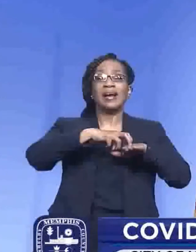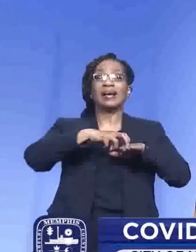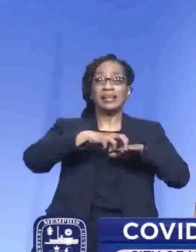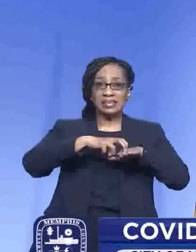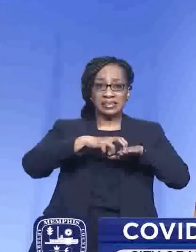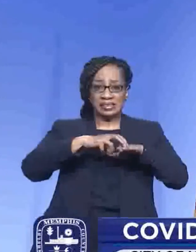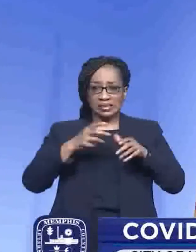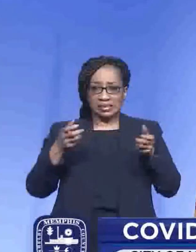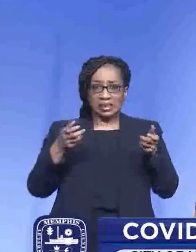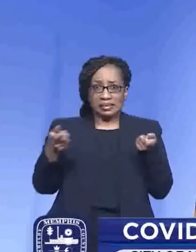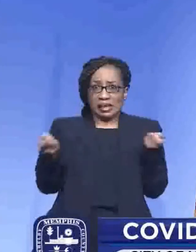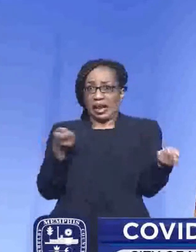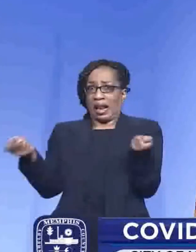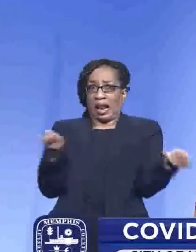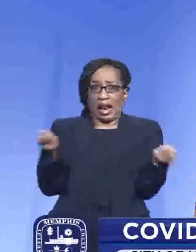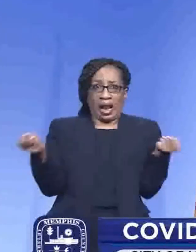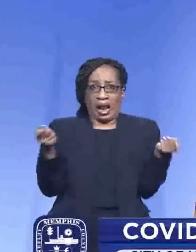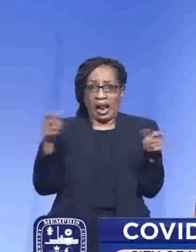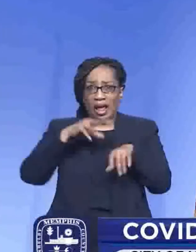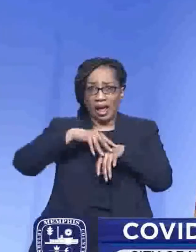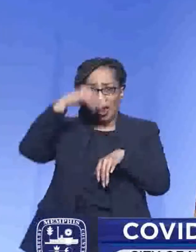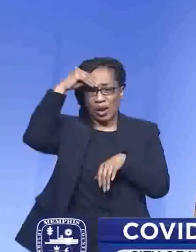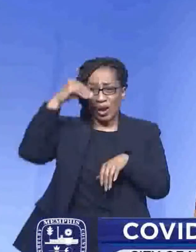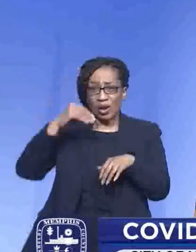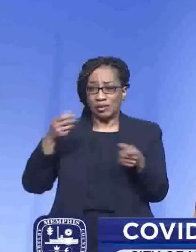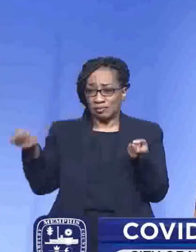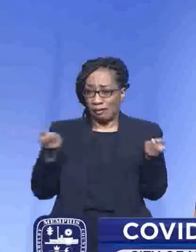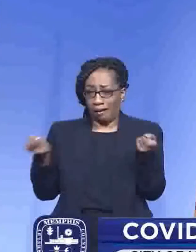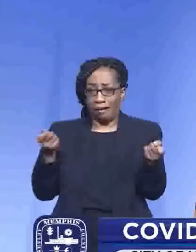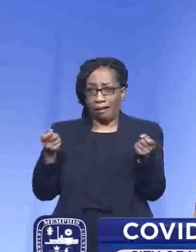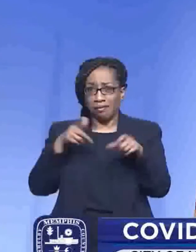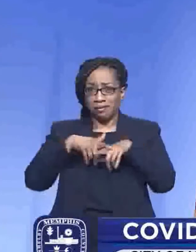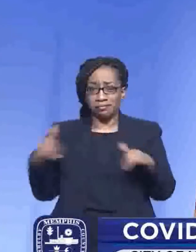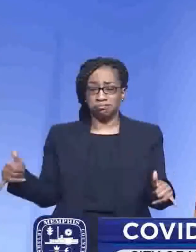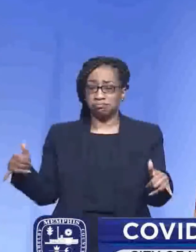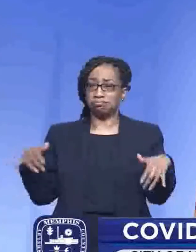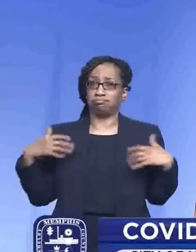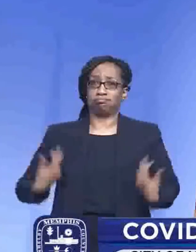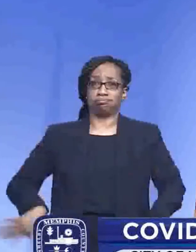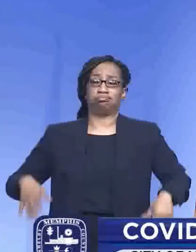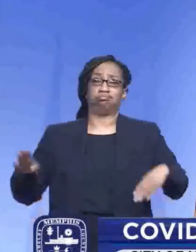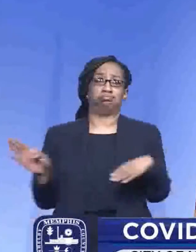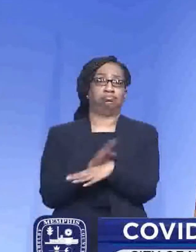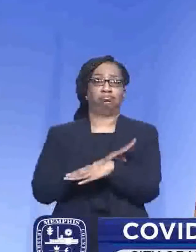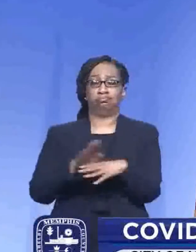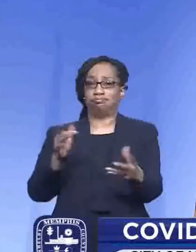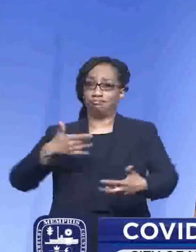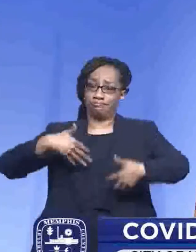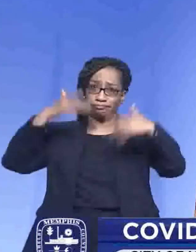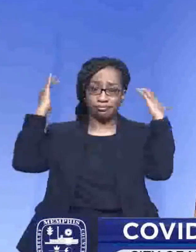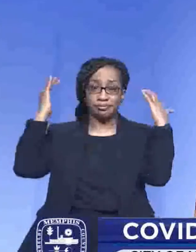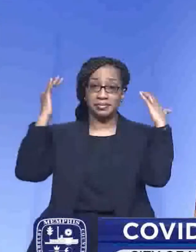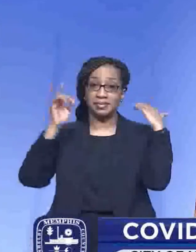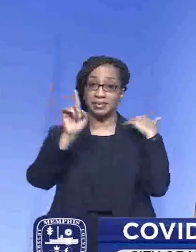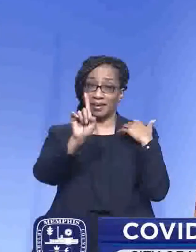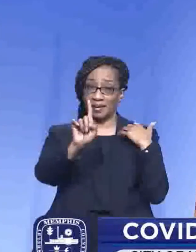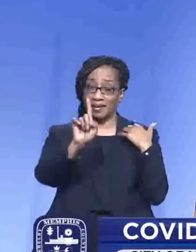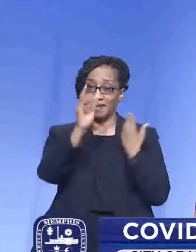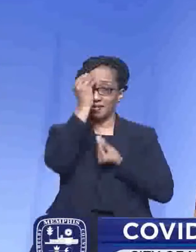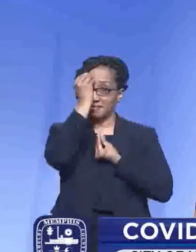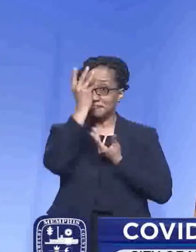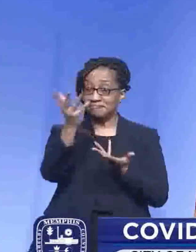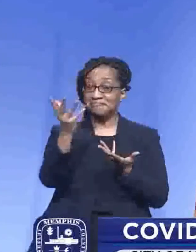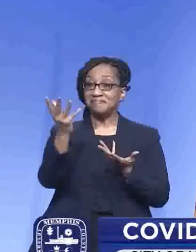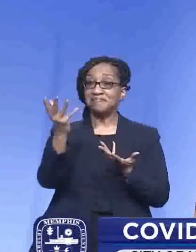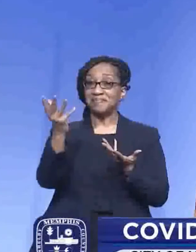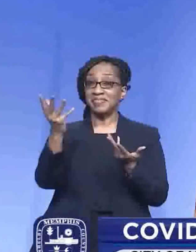learning how to drive all at the same time. That said, I want to reassure everyone that we